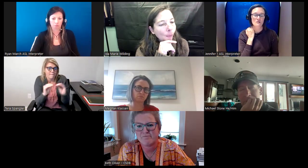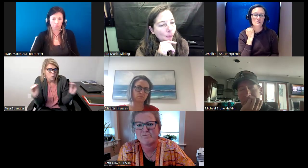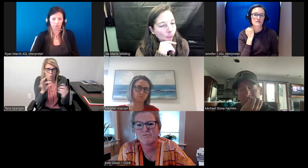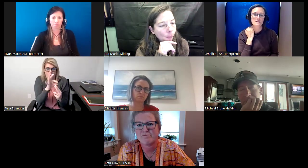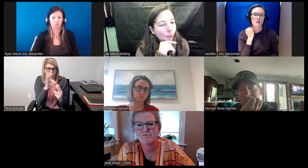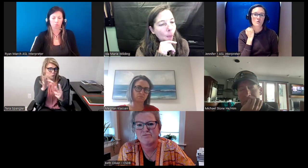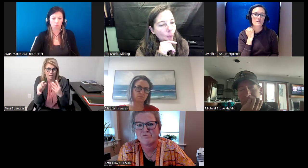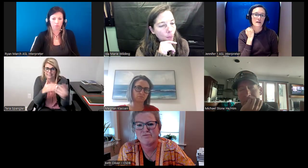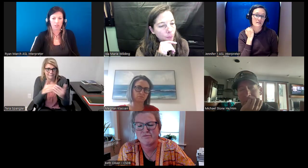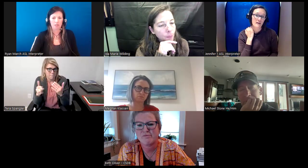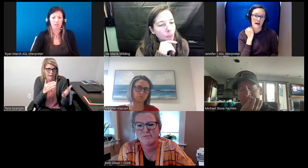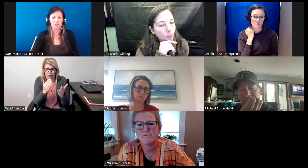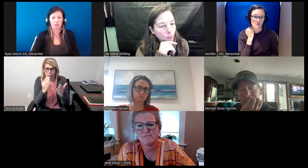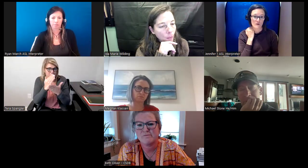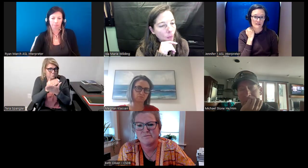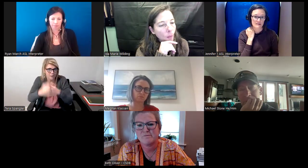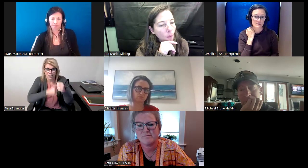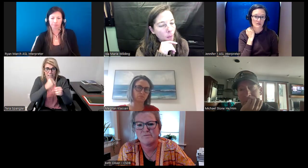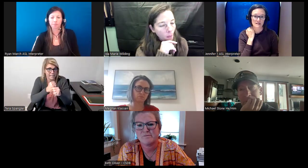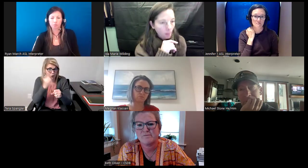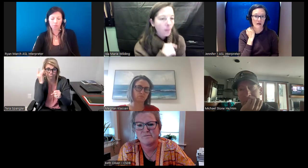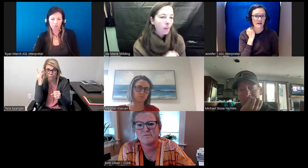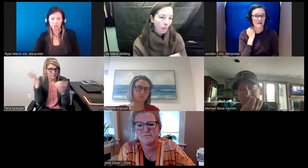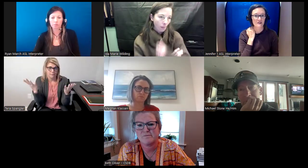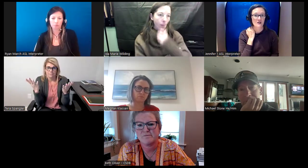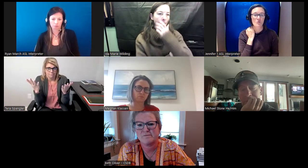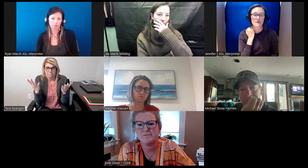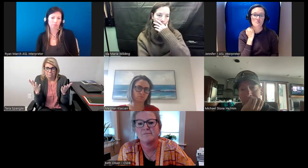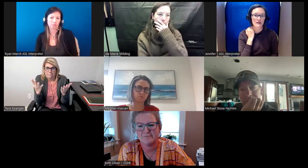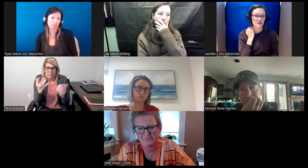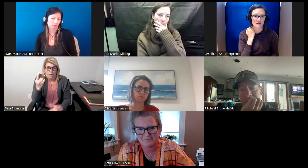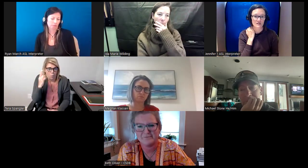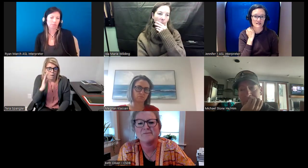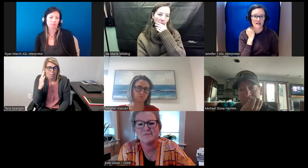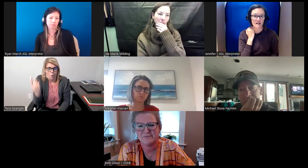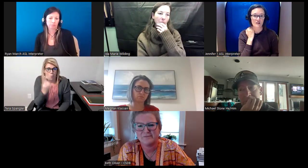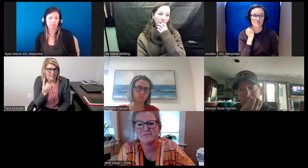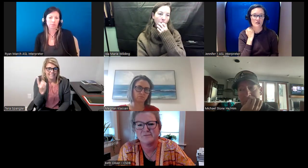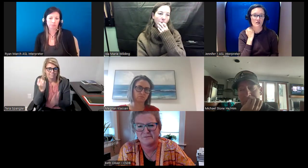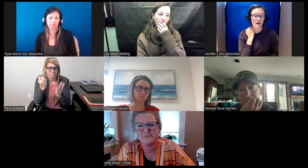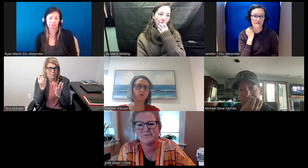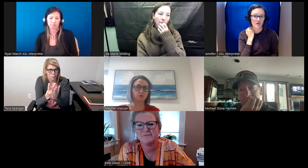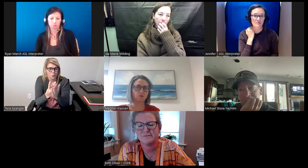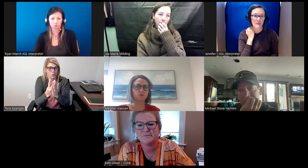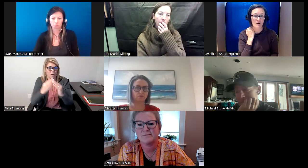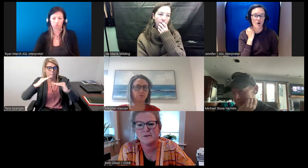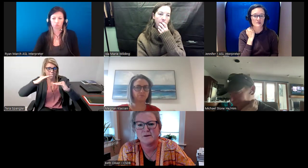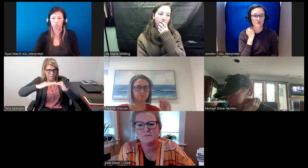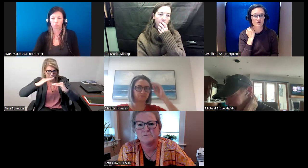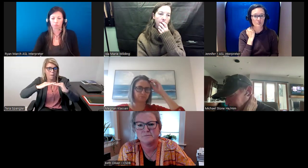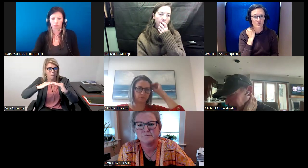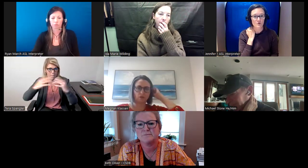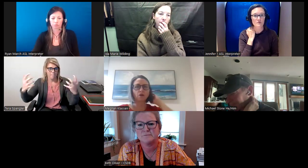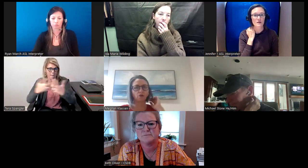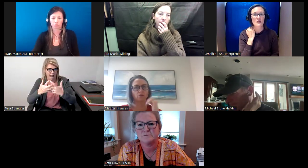statute. So they have no choice. So it doesn't matter what the budget year looks like. It could be awful, but they are always